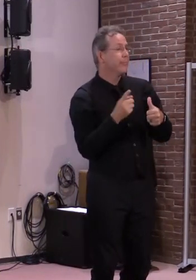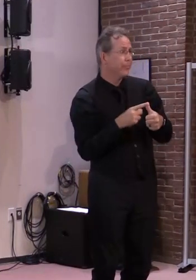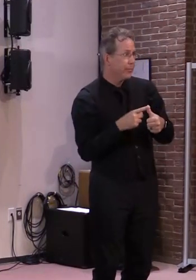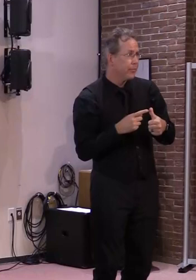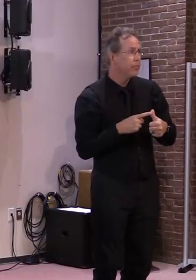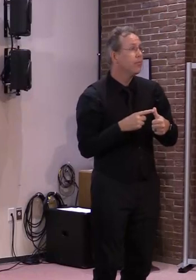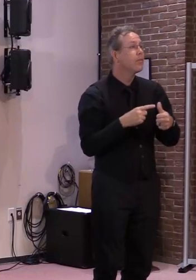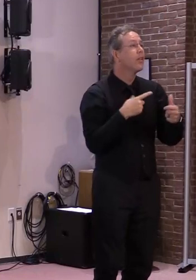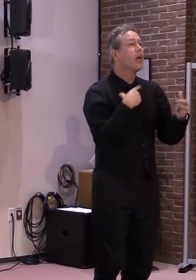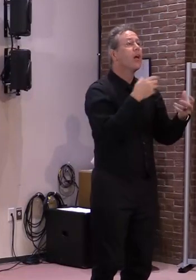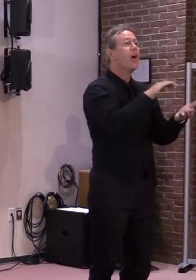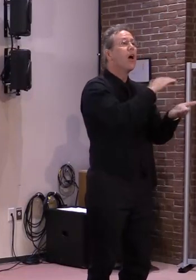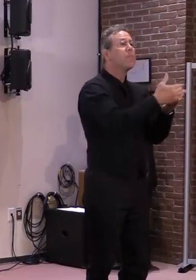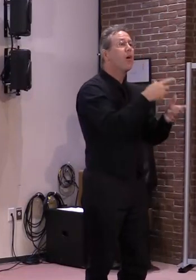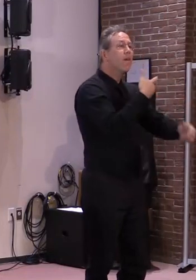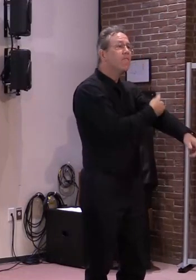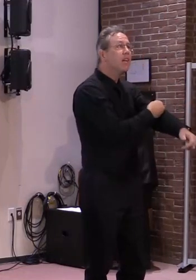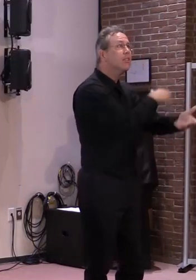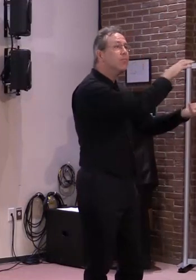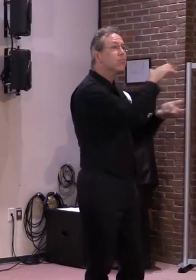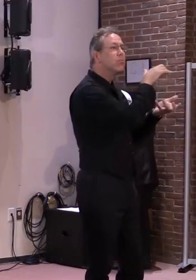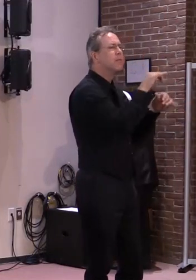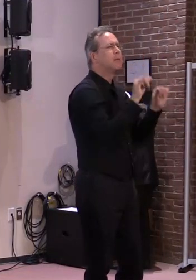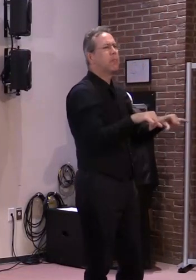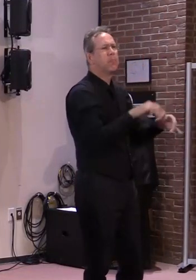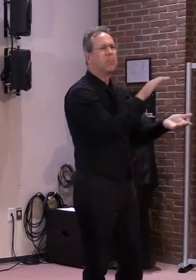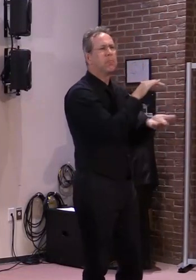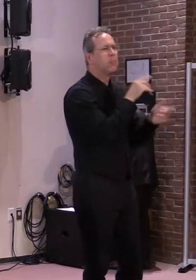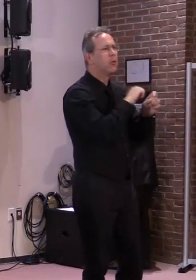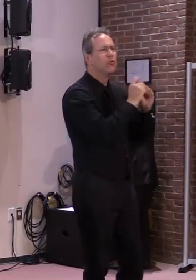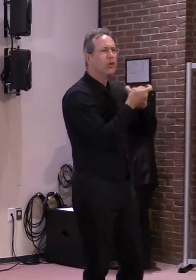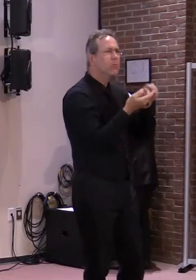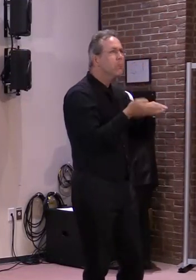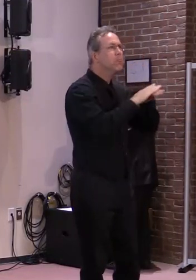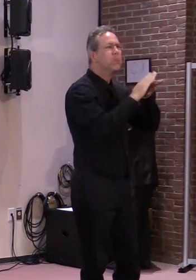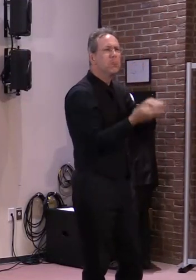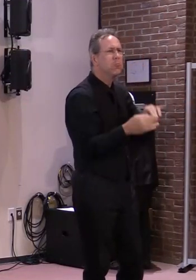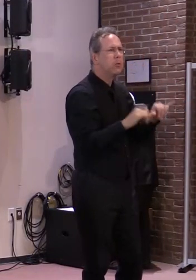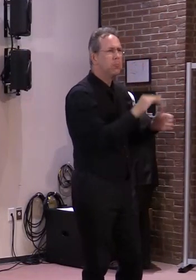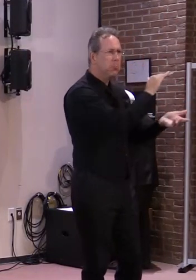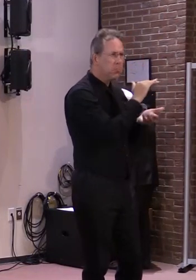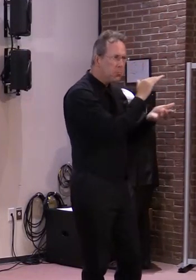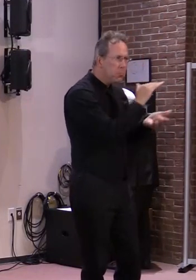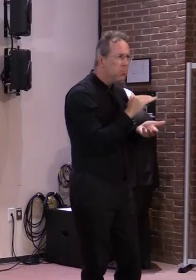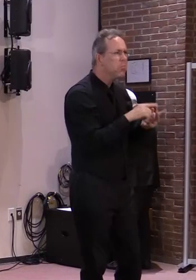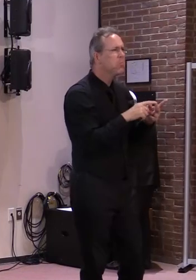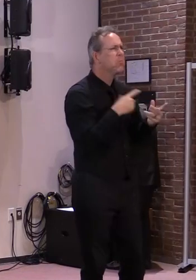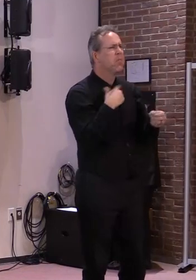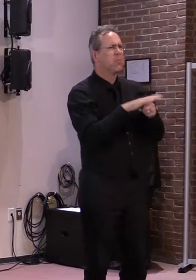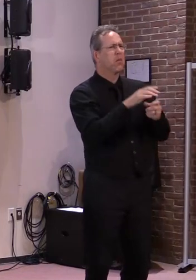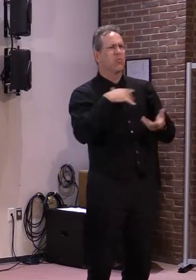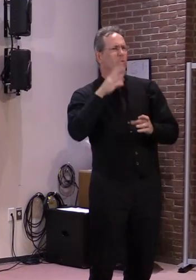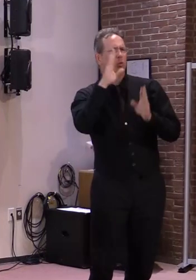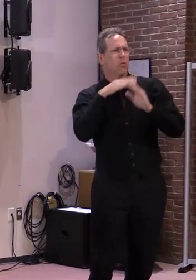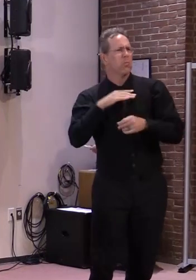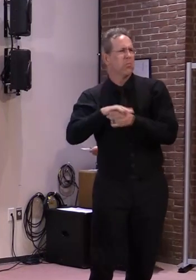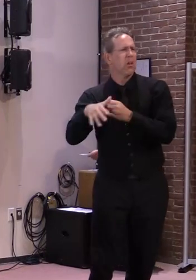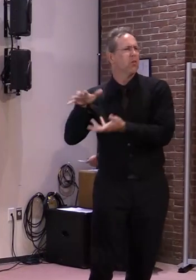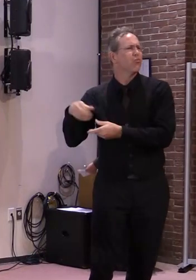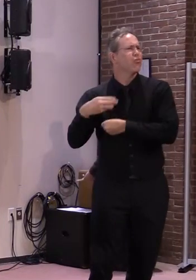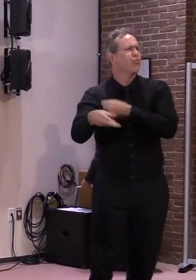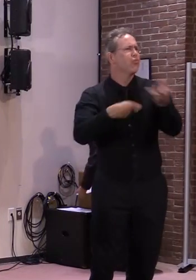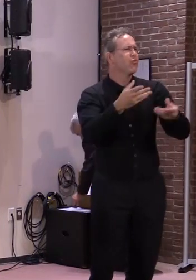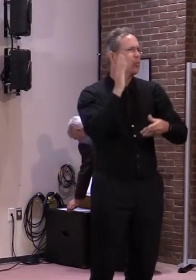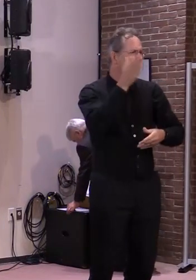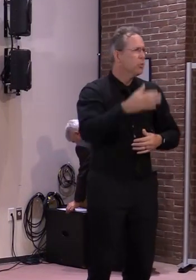again, supply exceeds demand at this point in time. Several governors